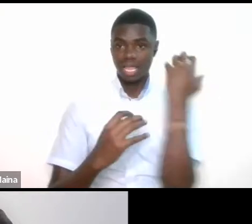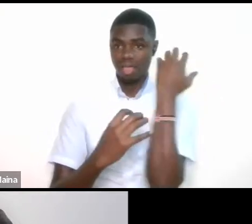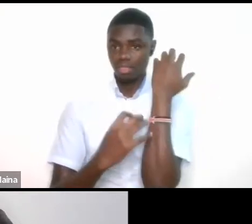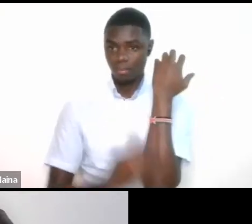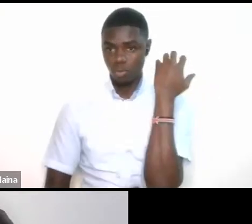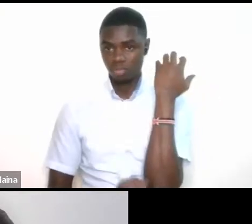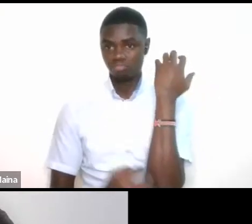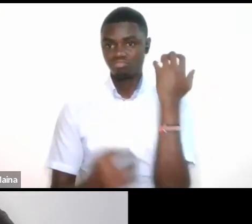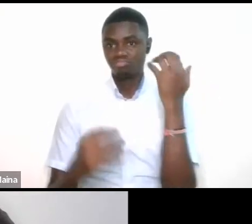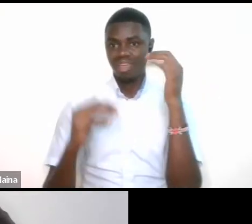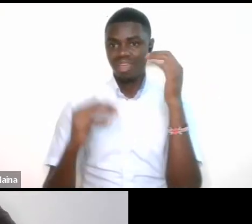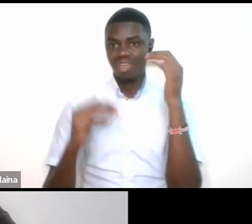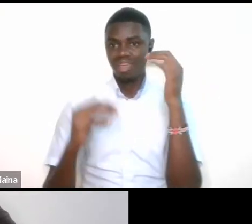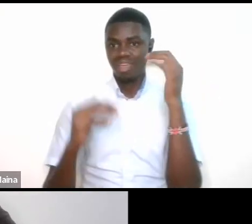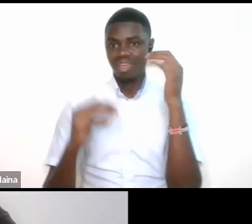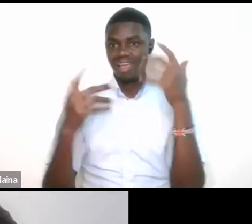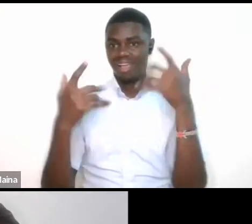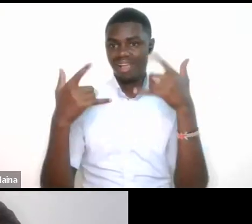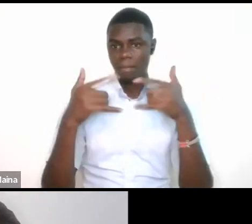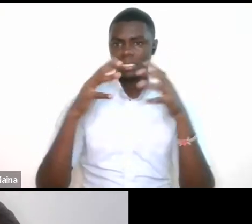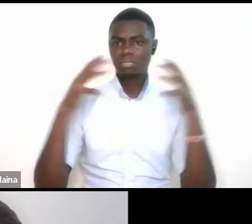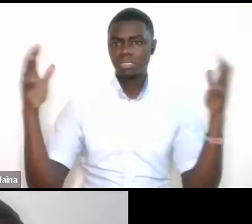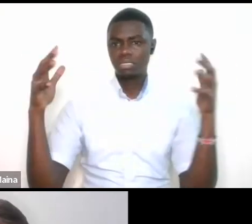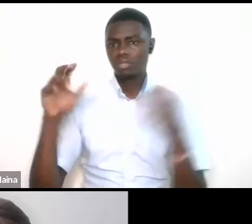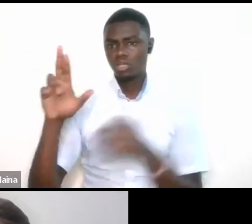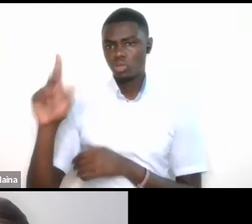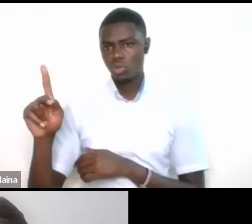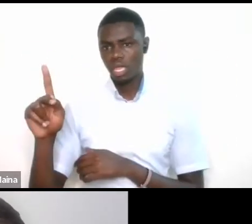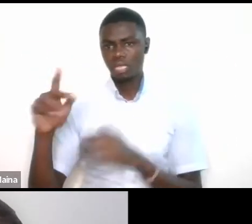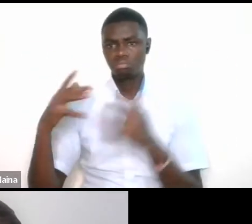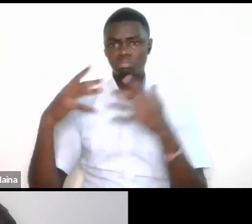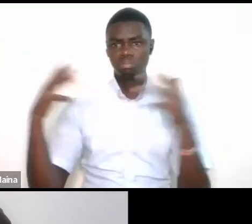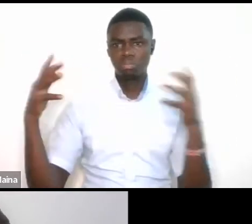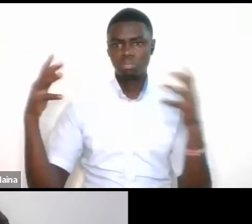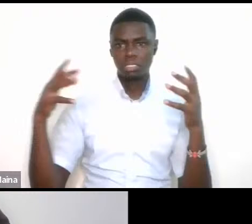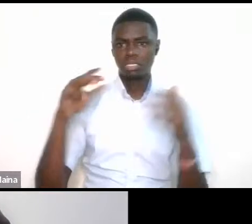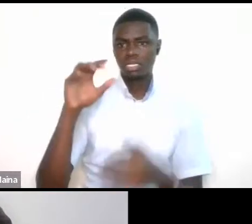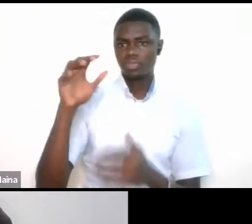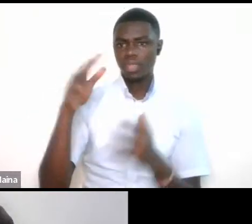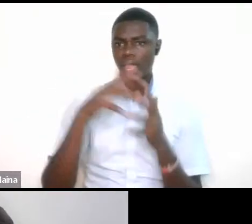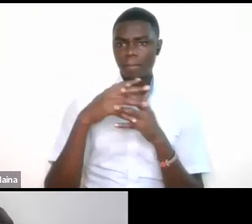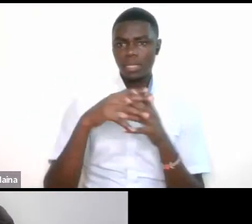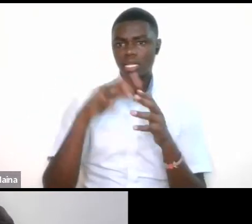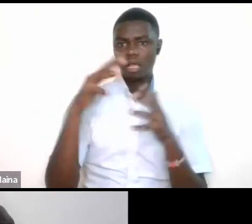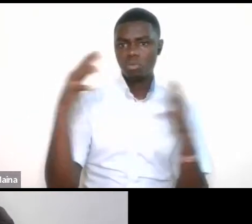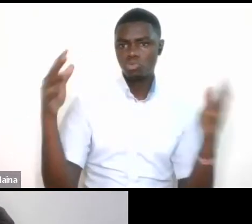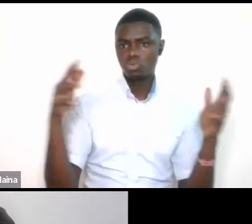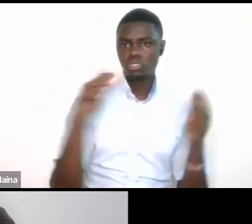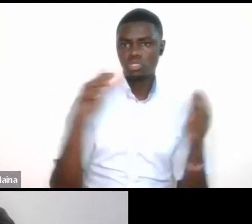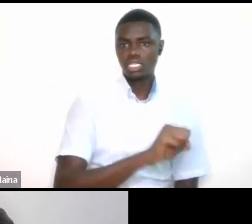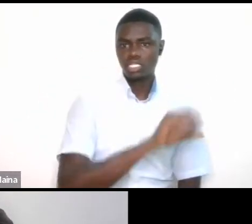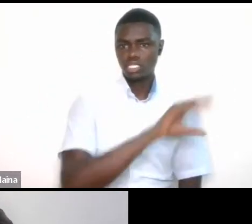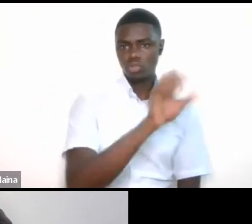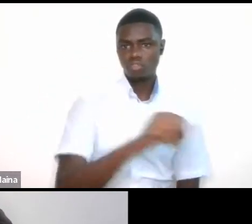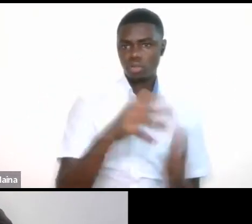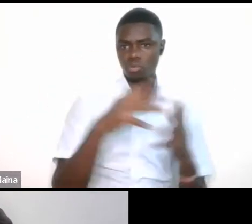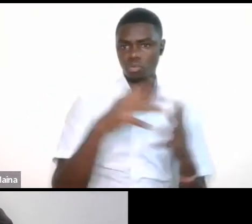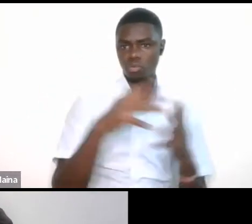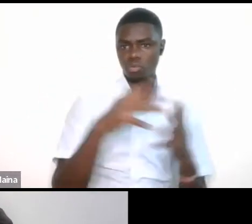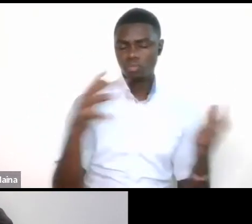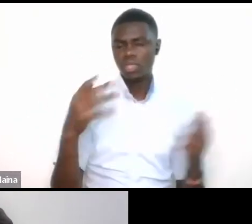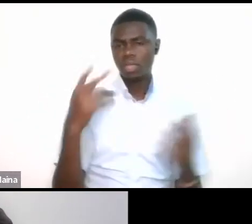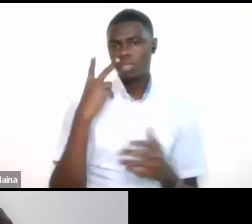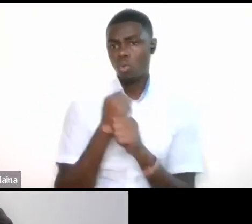UK, it's huge. If you look at South Africa, it's huge. So when I did my work, I looked at the mistakes in those systems